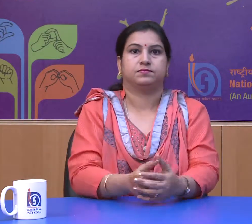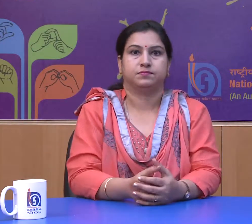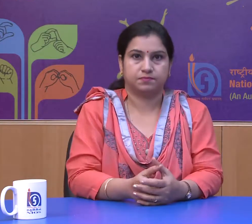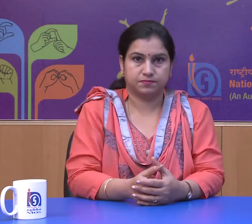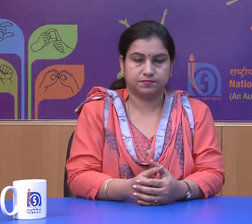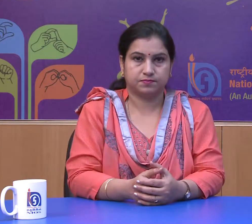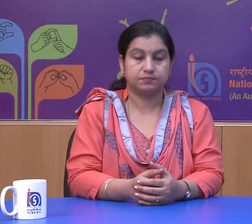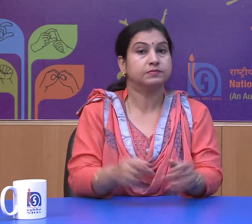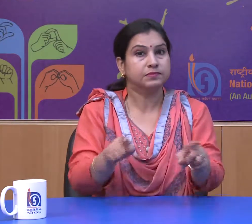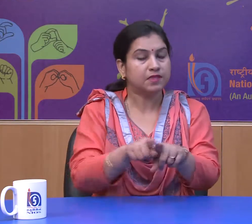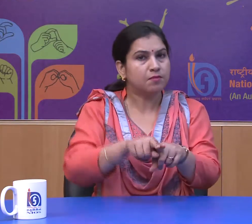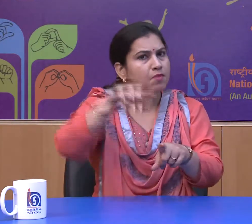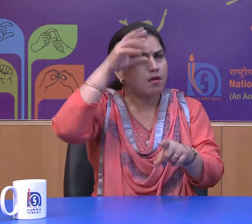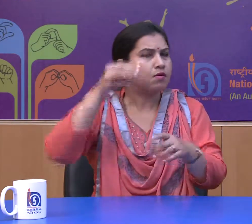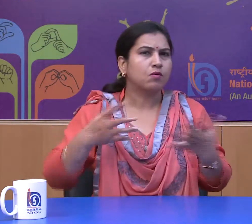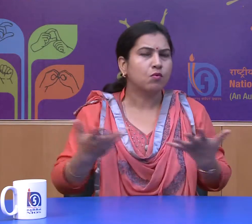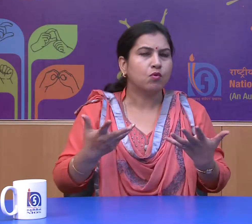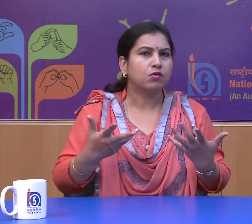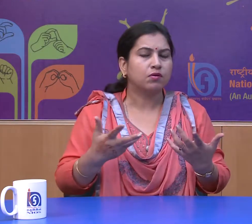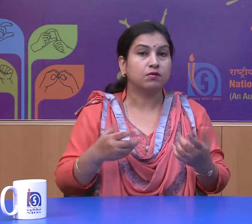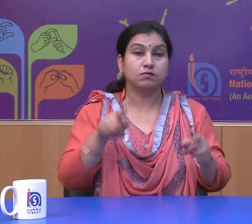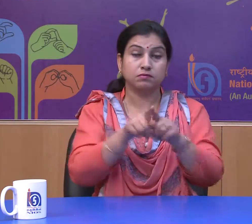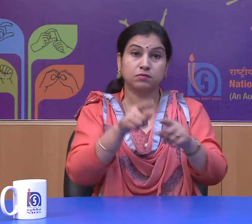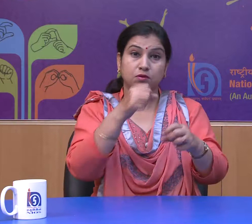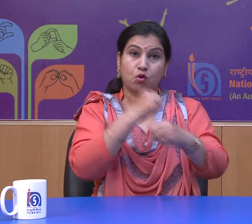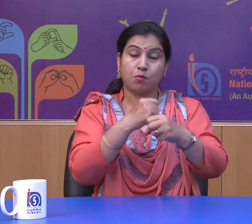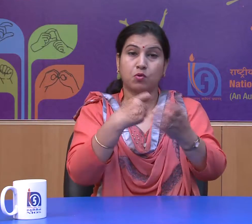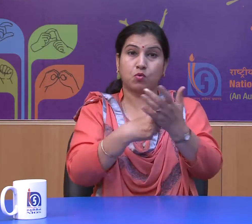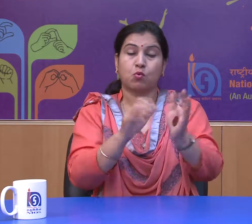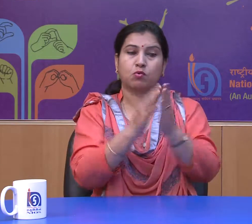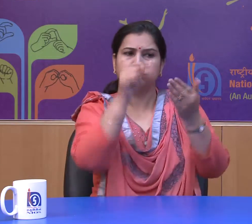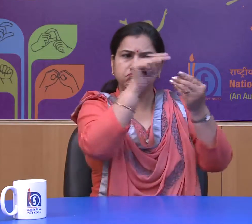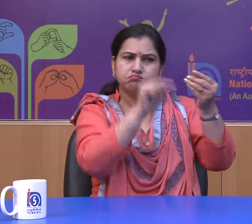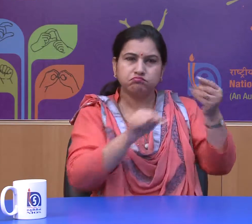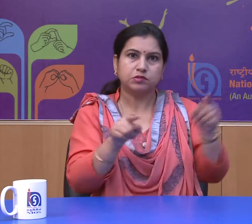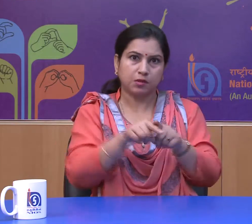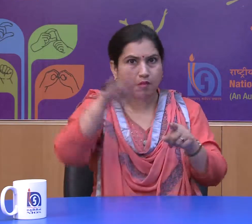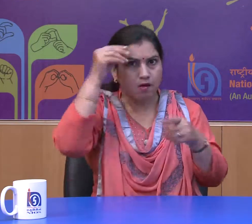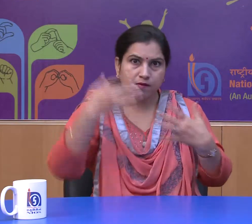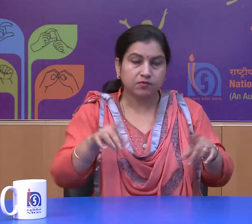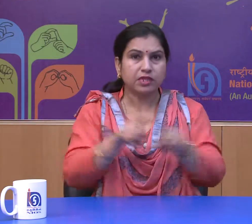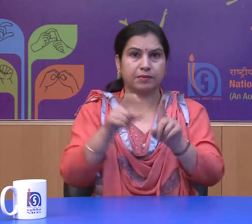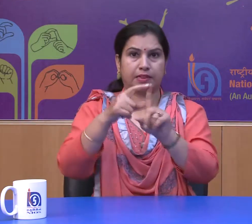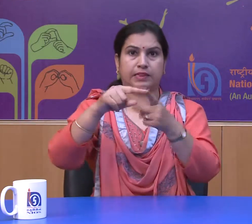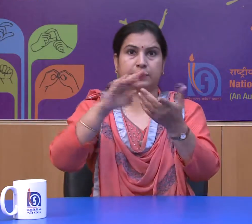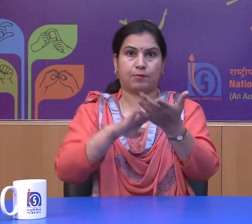We also learnt about the features of the constitution like democracy,